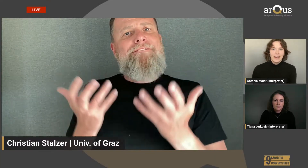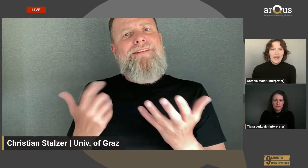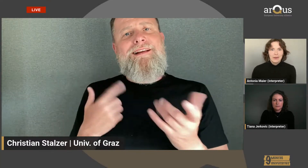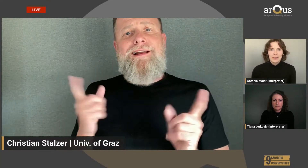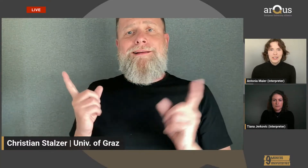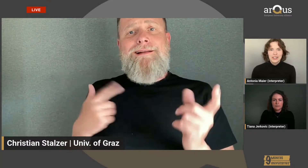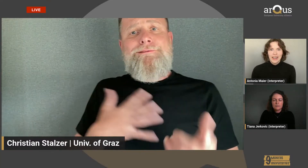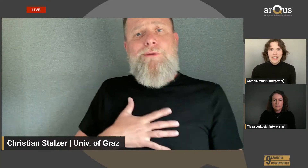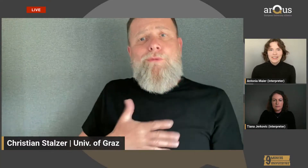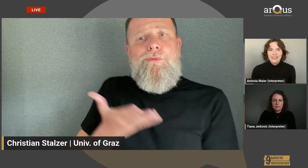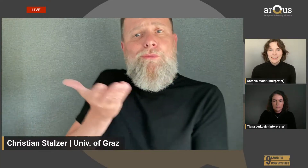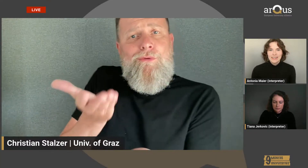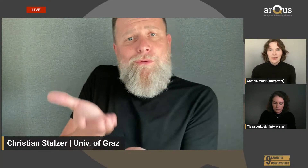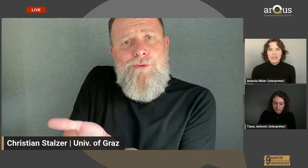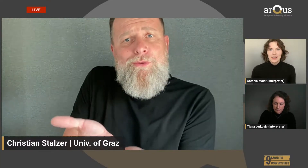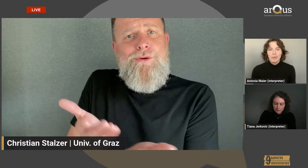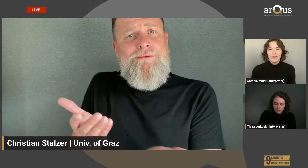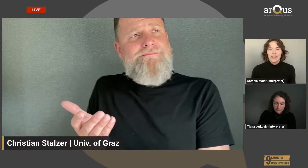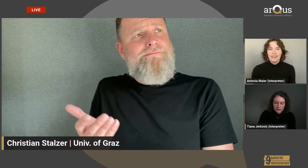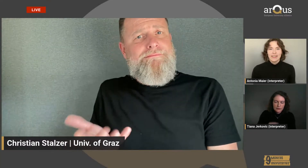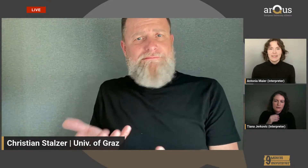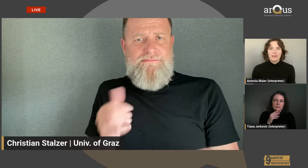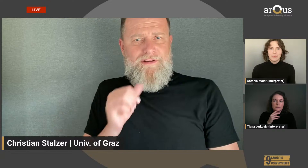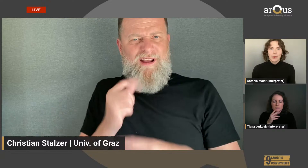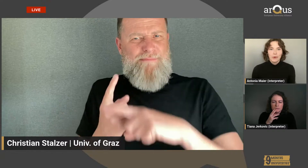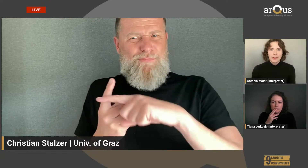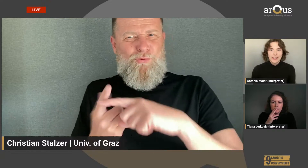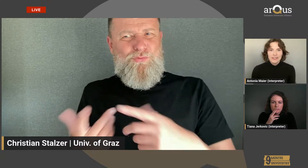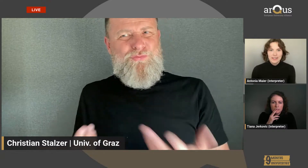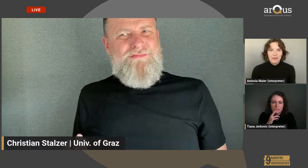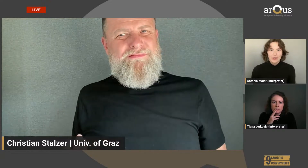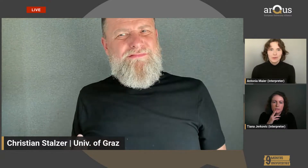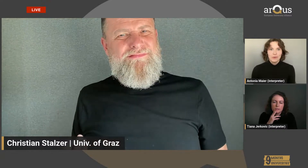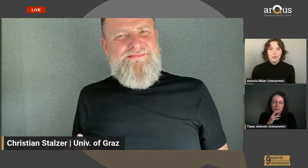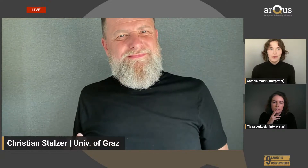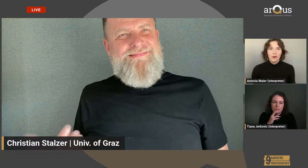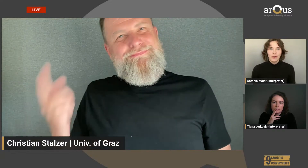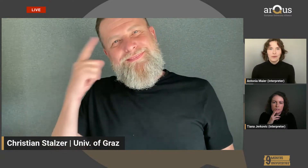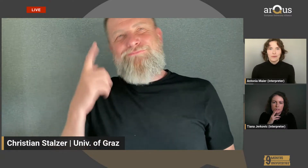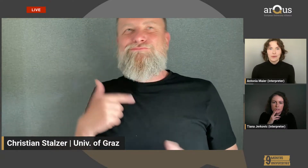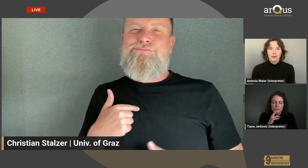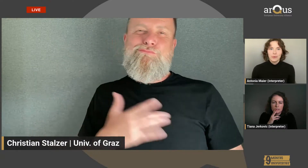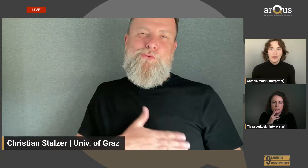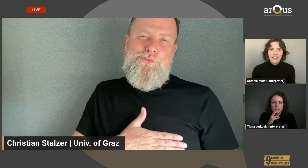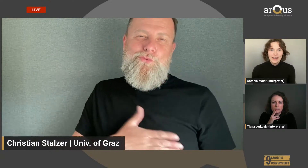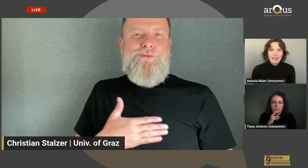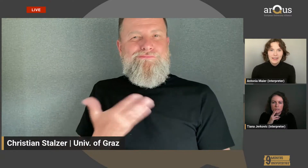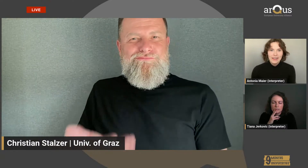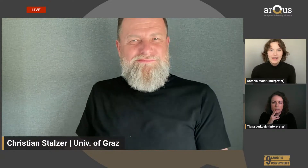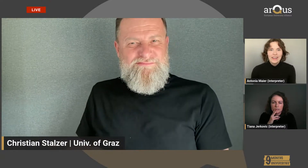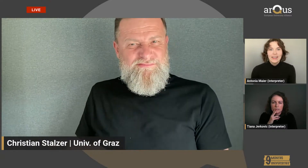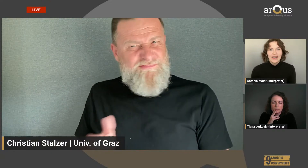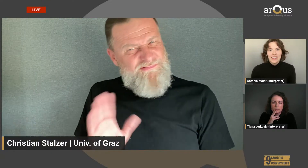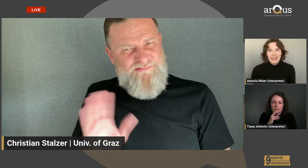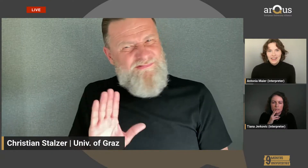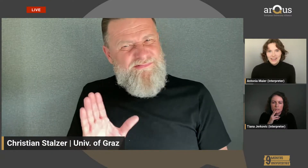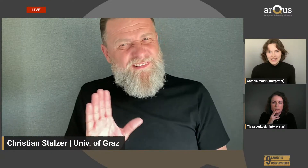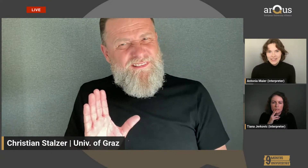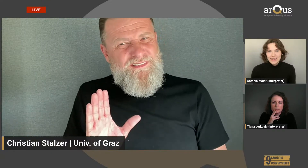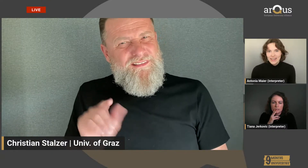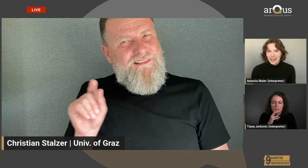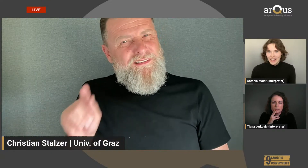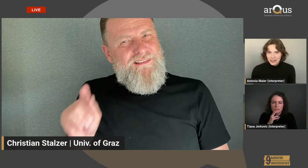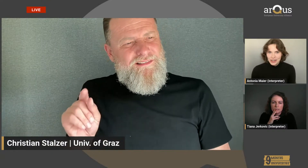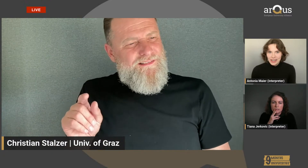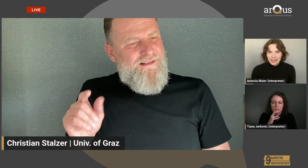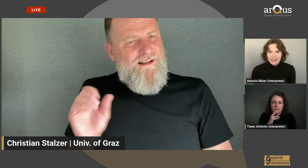So language access is not something that is a bonus that we do of goodwill. It